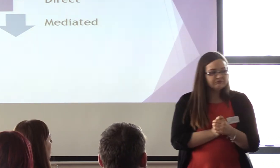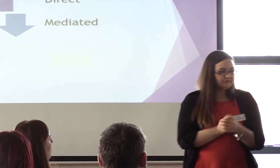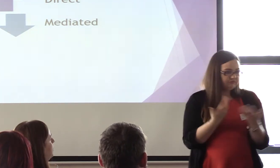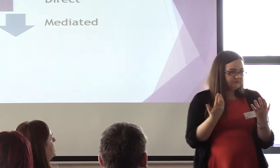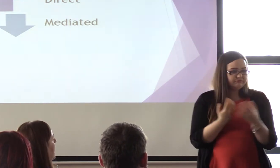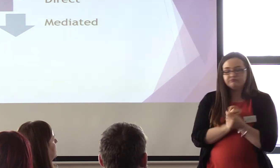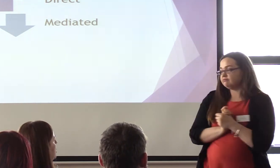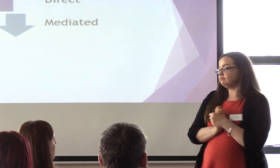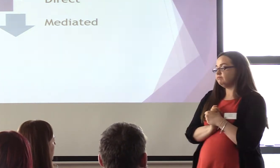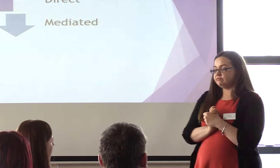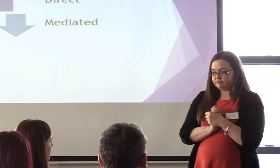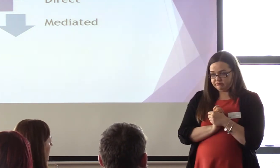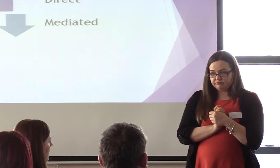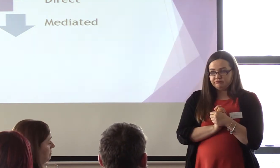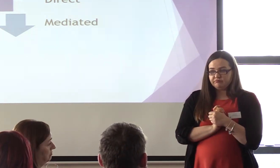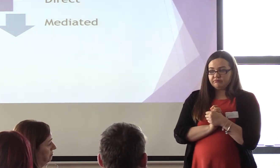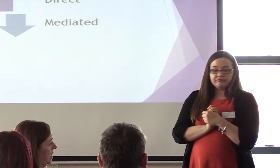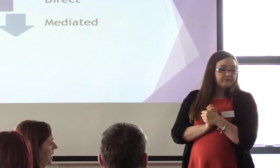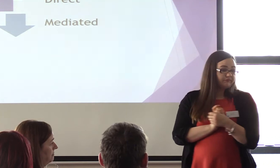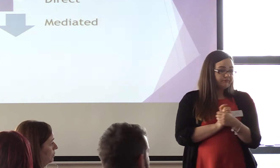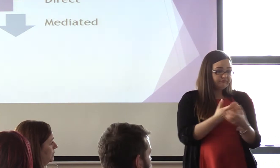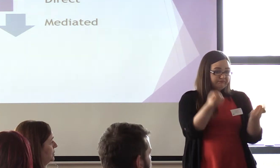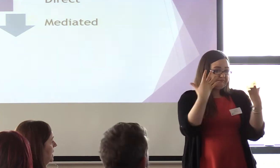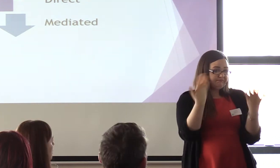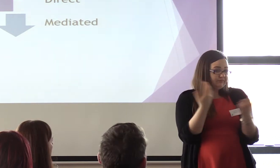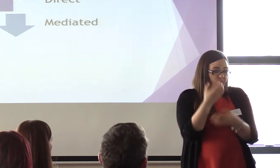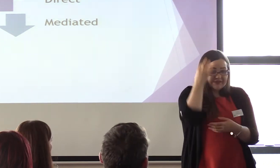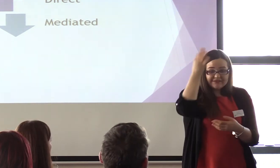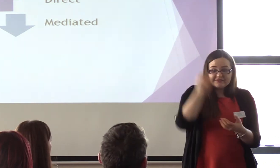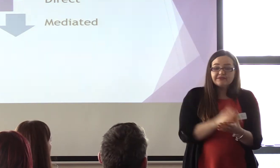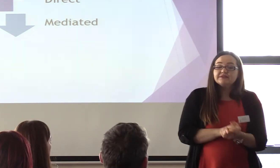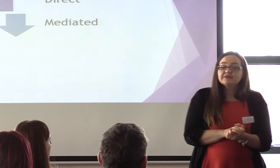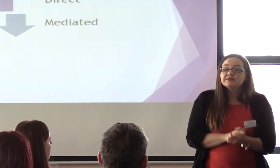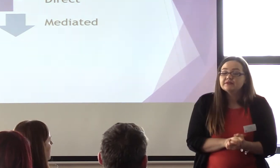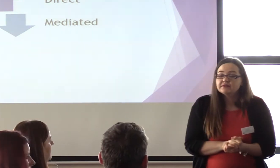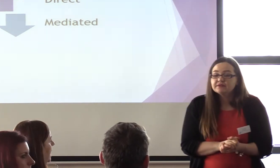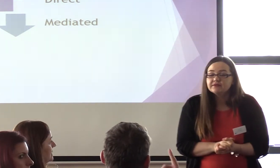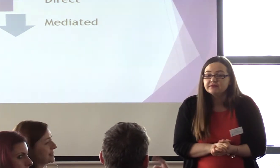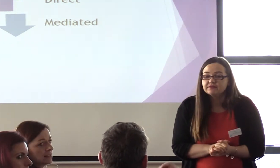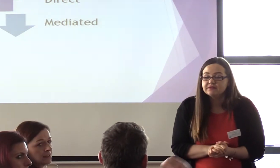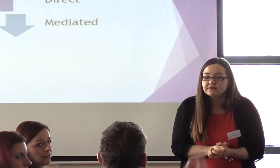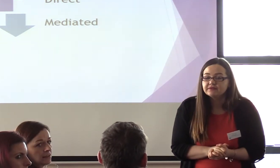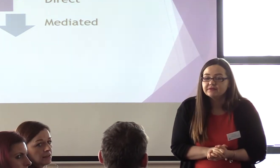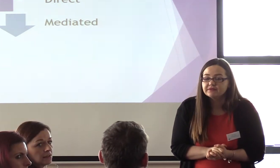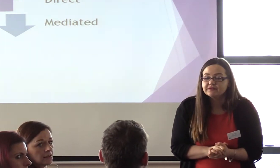what percentage would they be, what percentage of learning would they have? Can we have a guess?